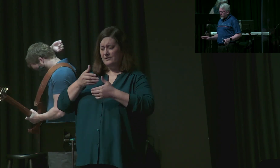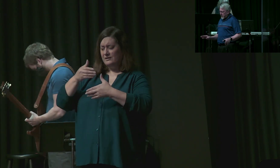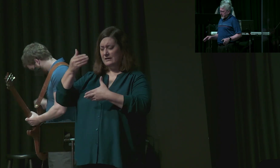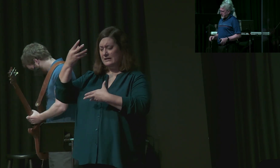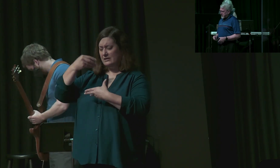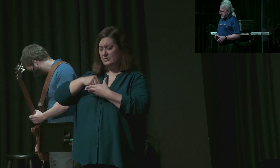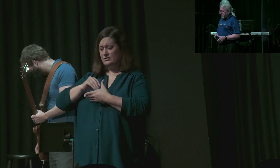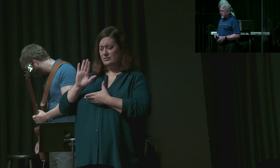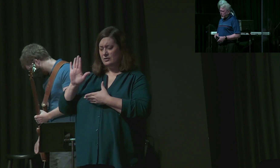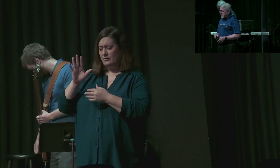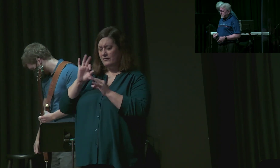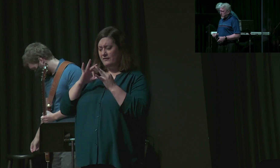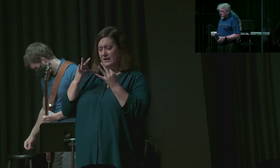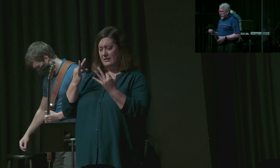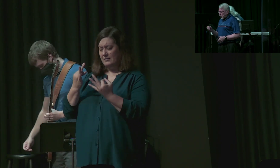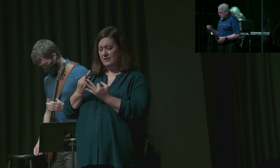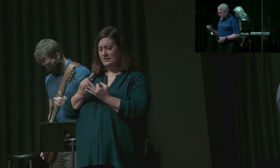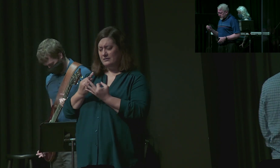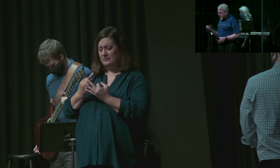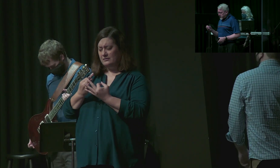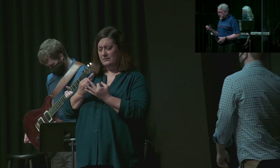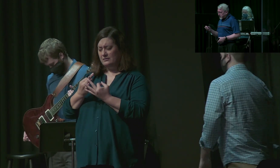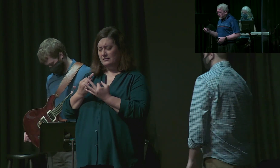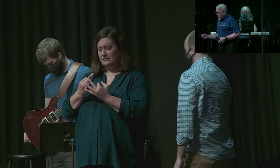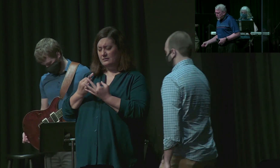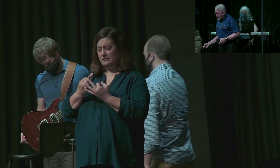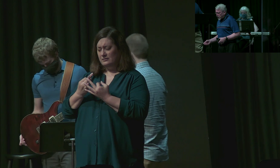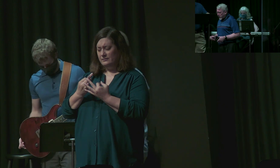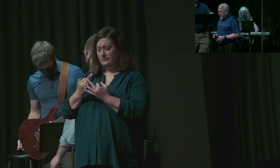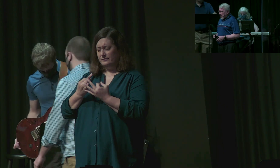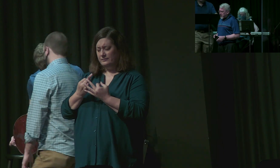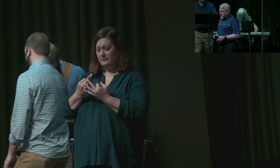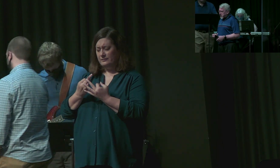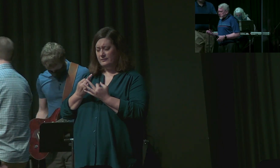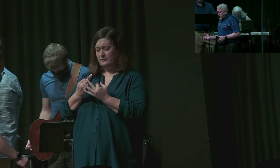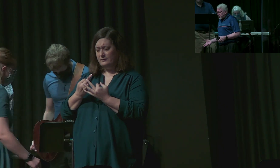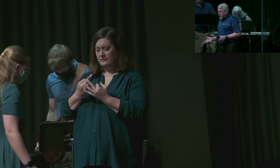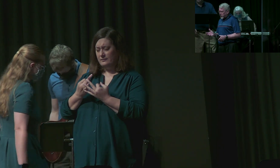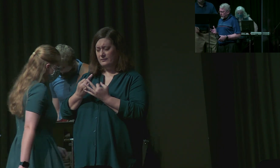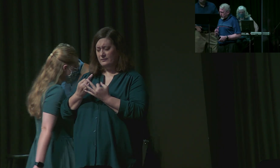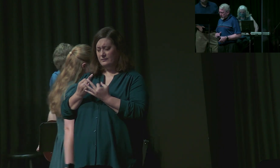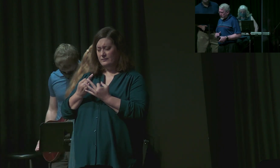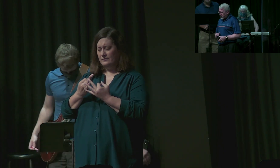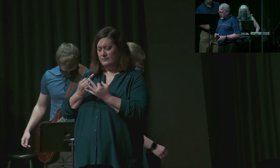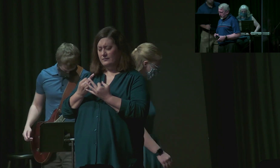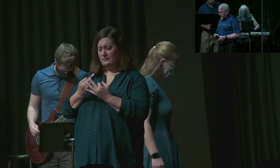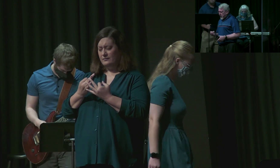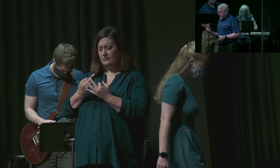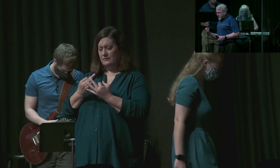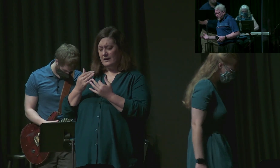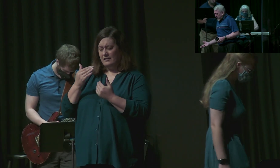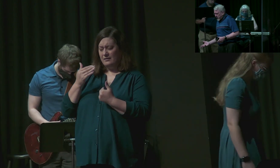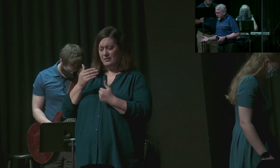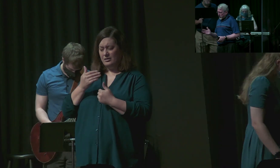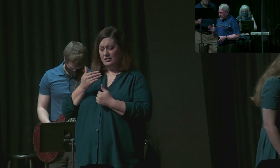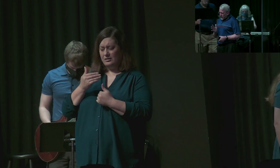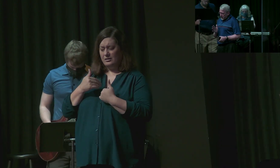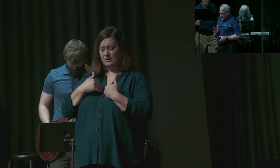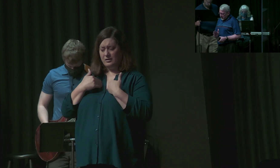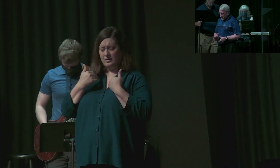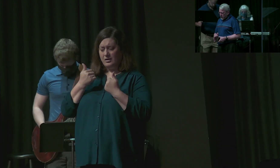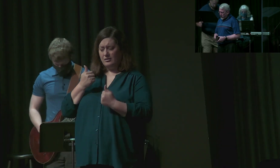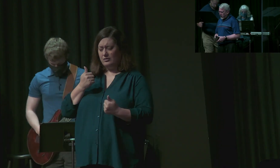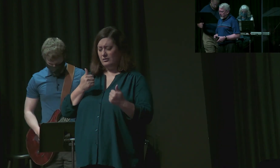double blessed, as ones who are recipients of the new, as the younger over the elder, as the later over